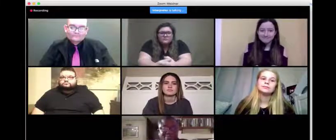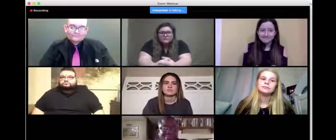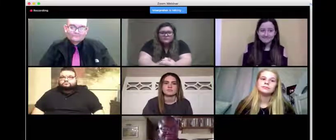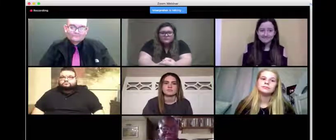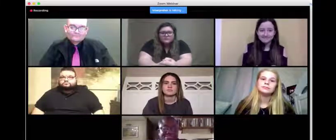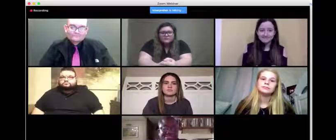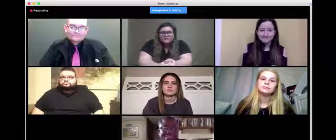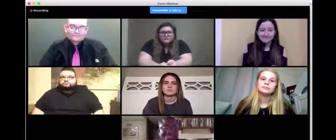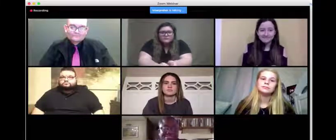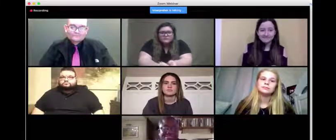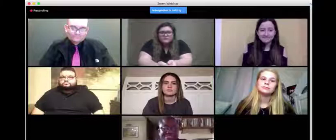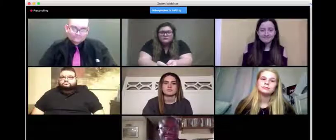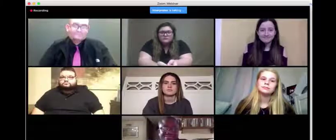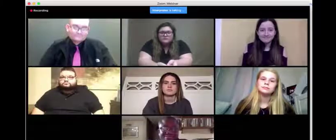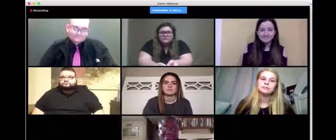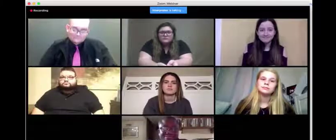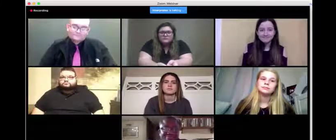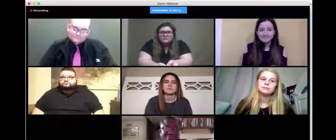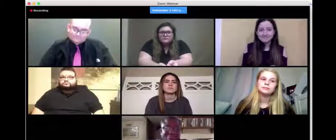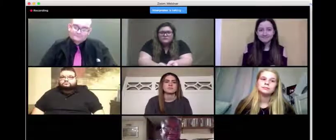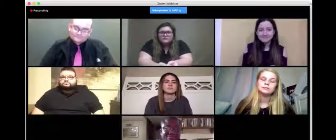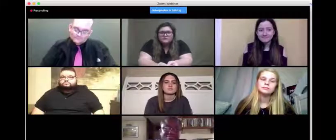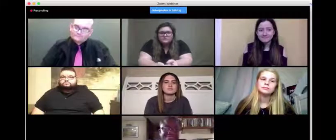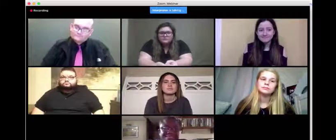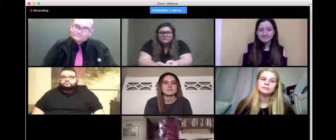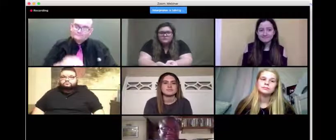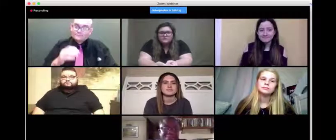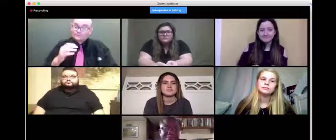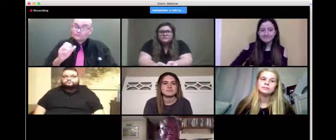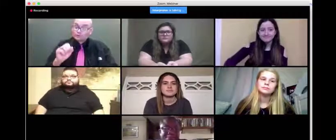Okay, so Andre, what are your thoughts about that?